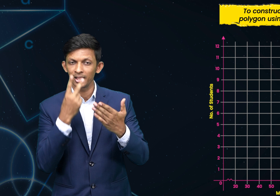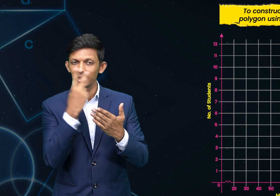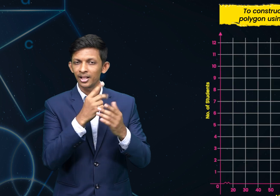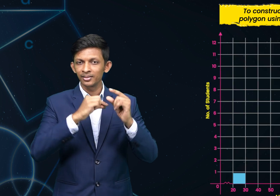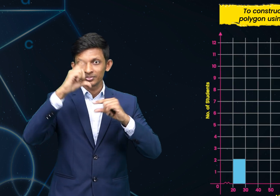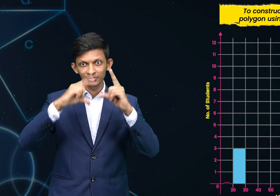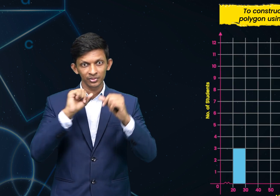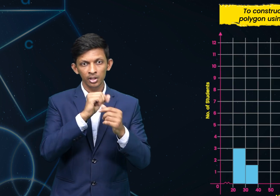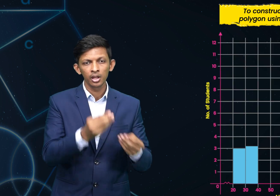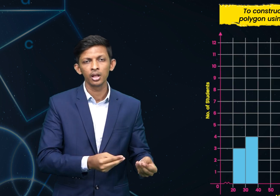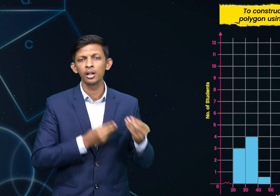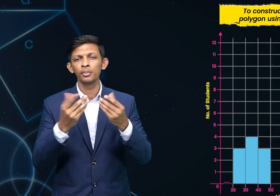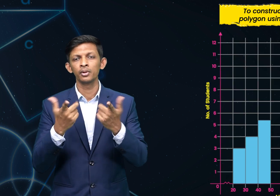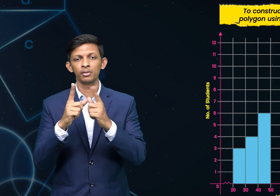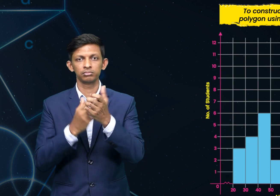Draw a histogram for the given data.